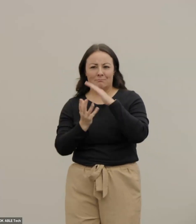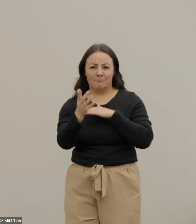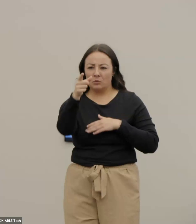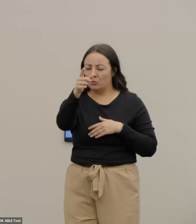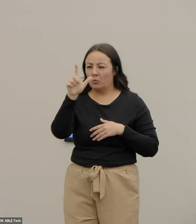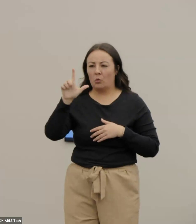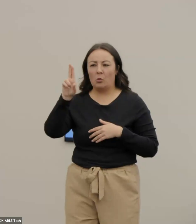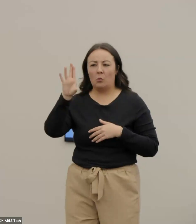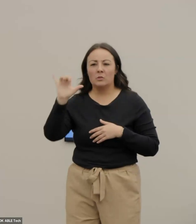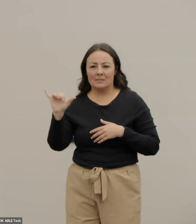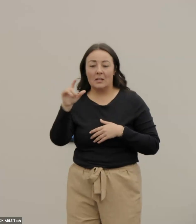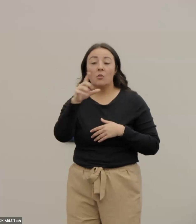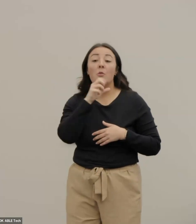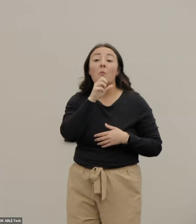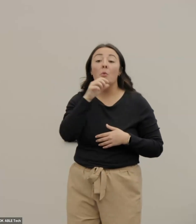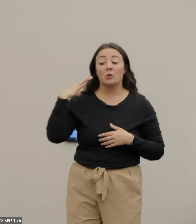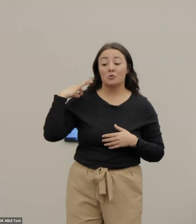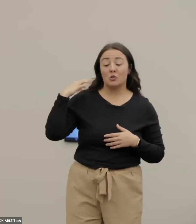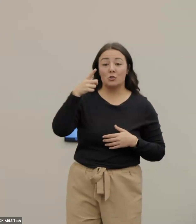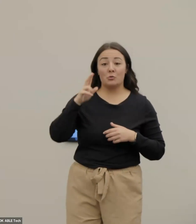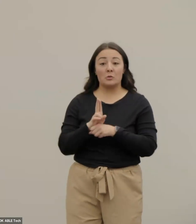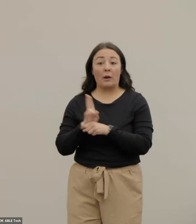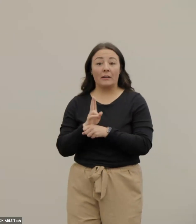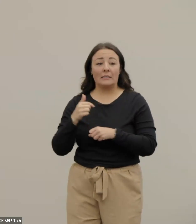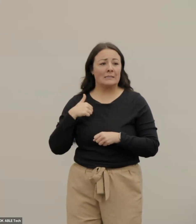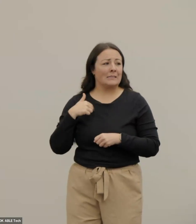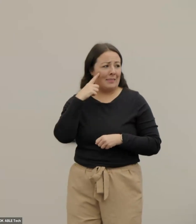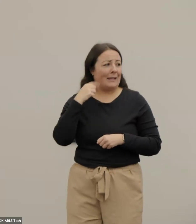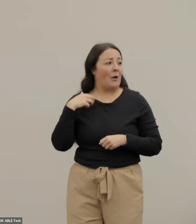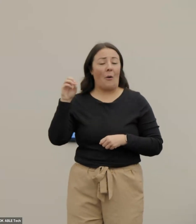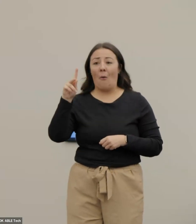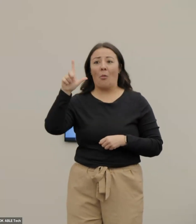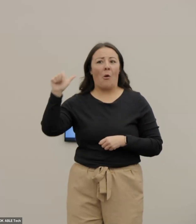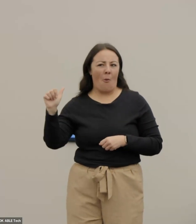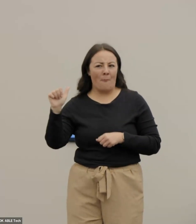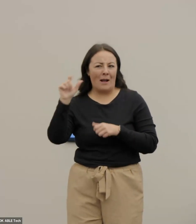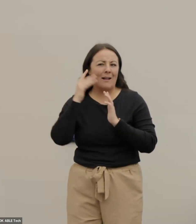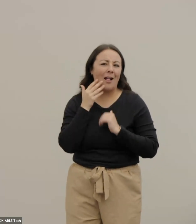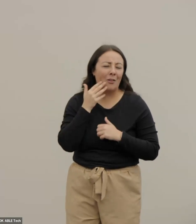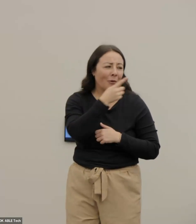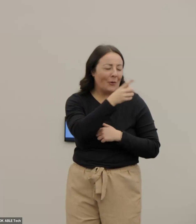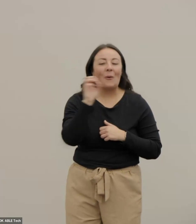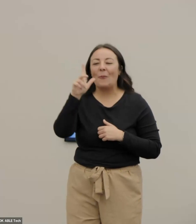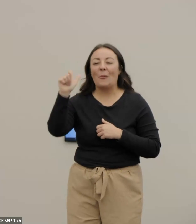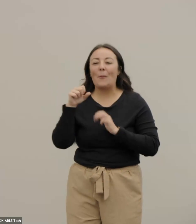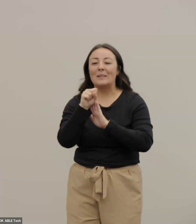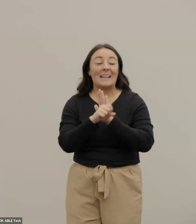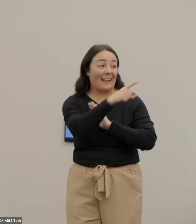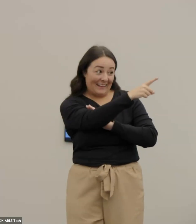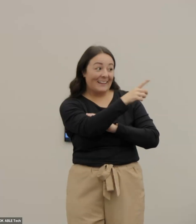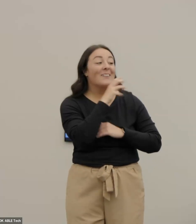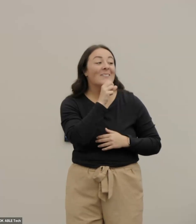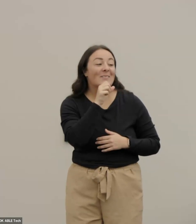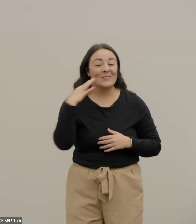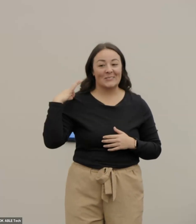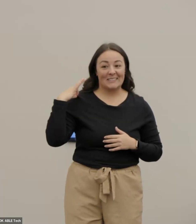that the orange shirt she was wearing is the Oklahoma color, right? Yeah, there we have it. What you need to